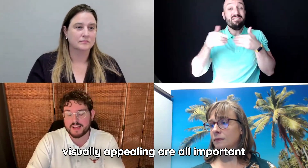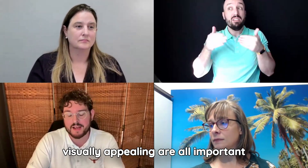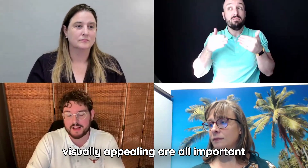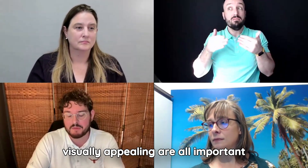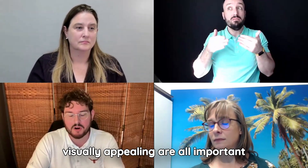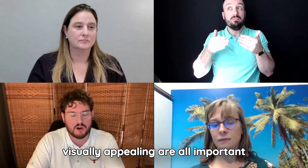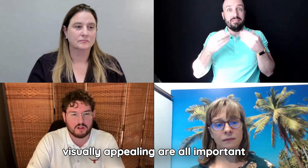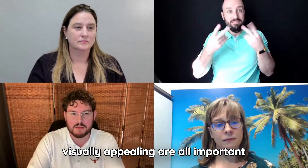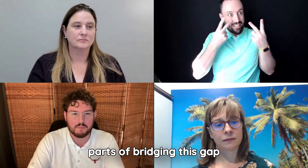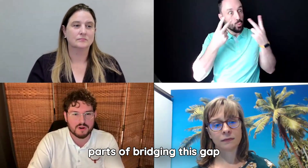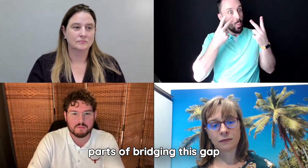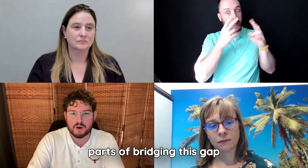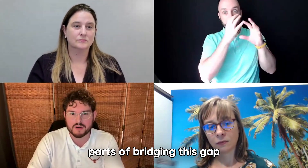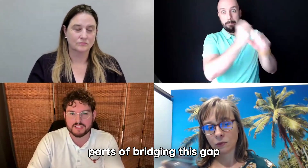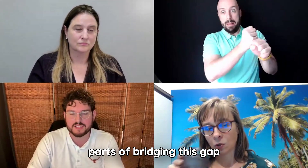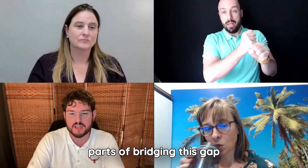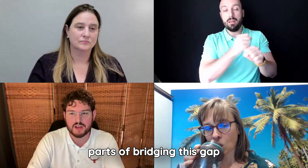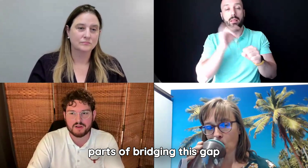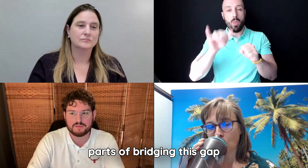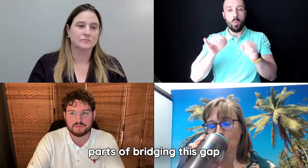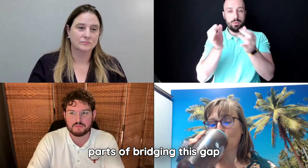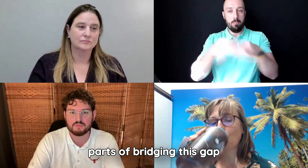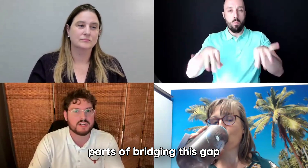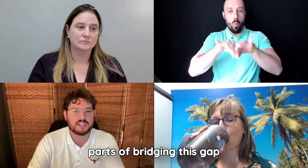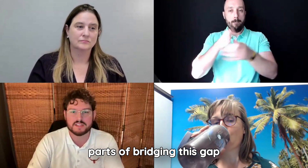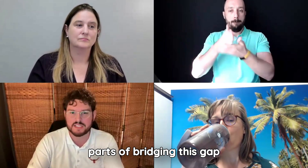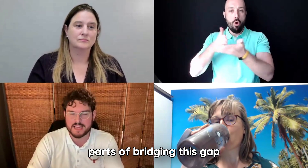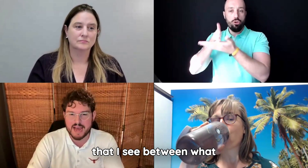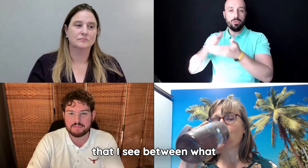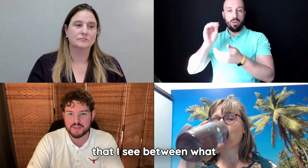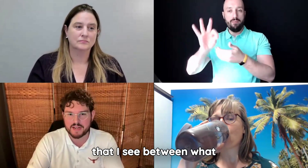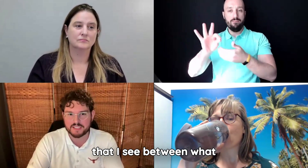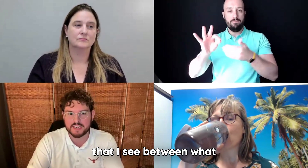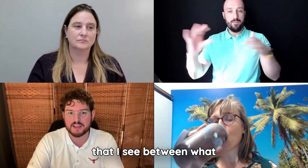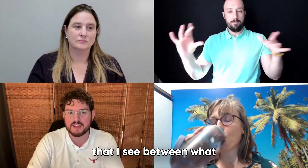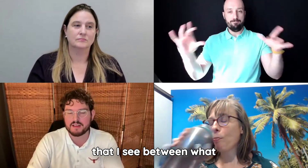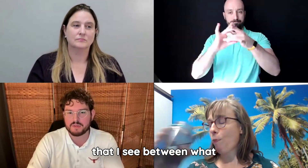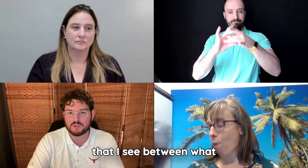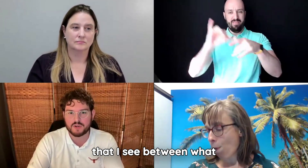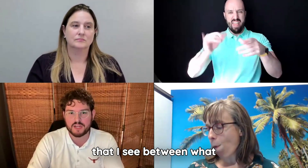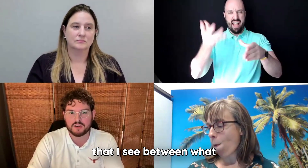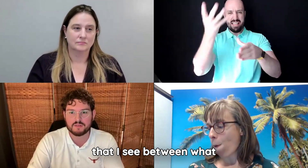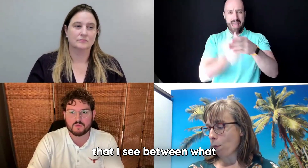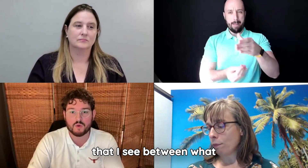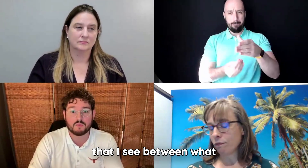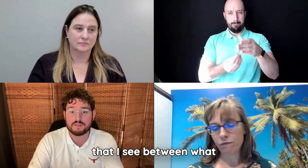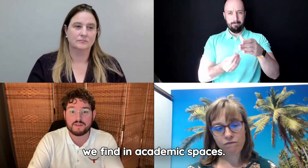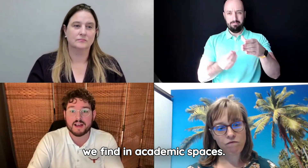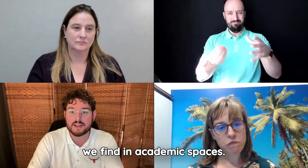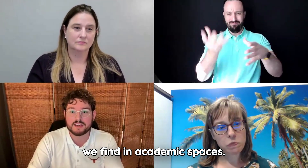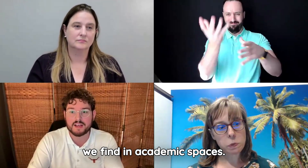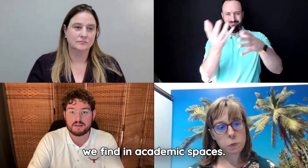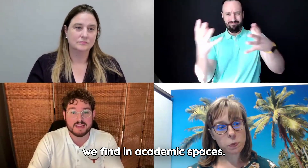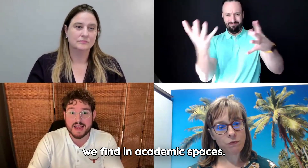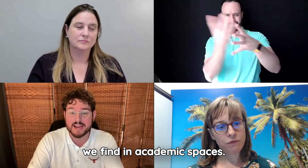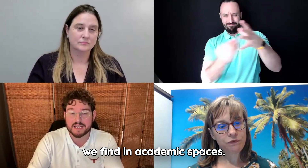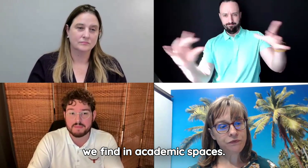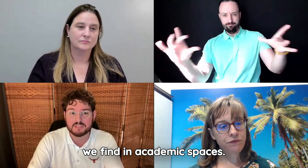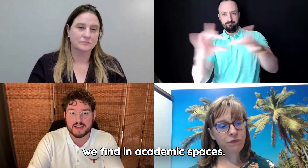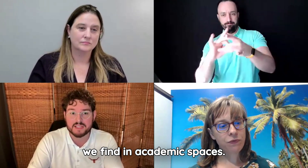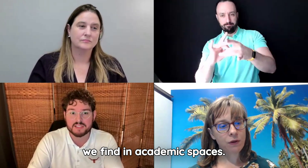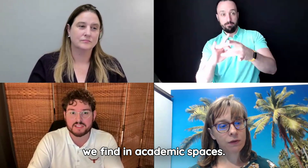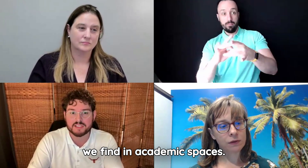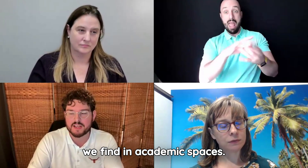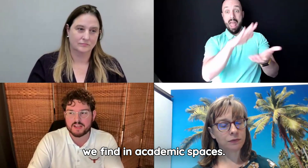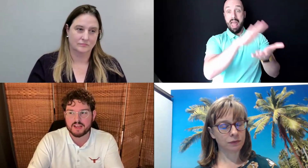appealing are all important parts of bridging this gap that I see between what we find in